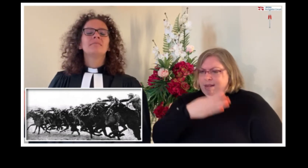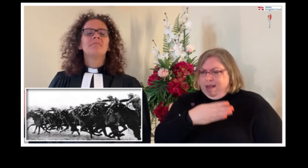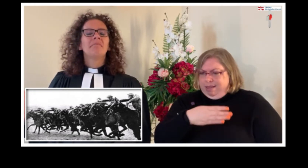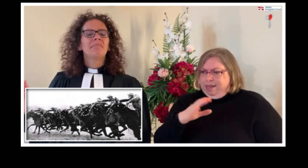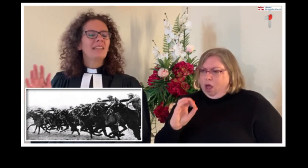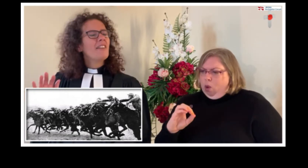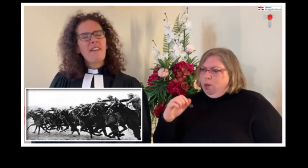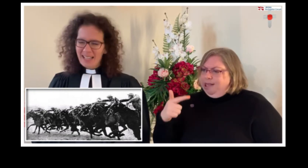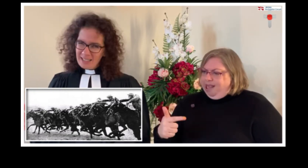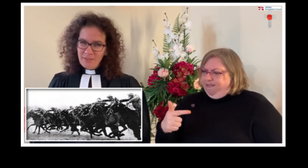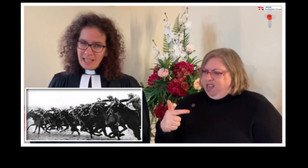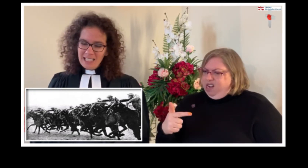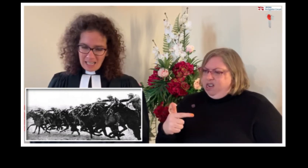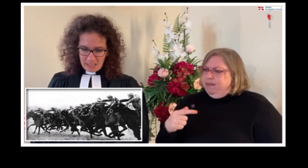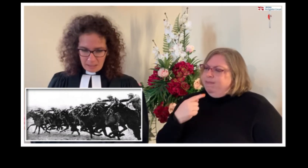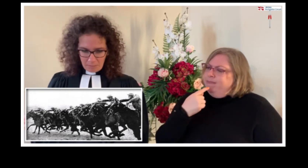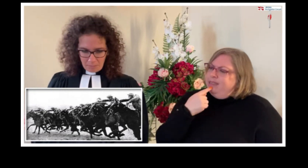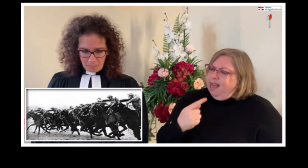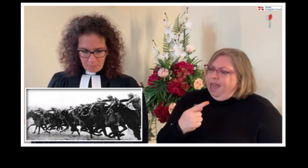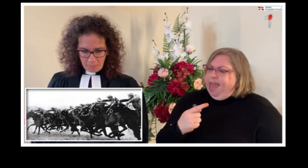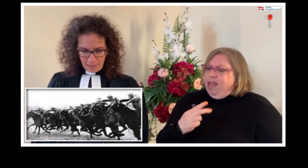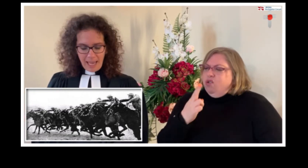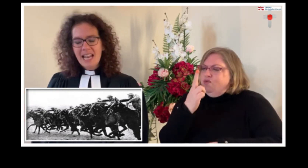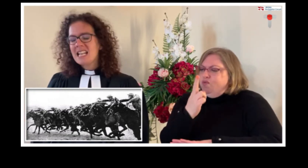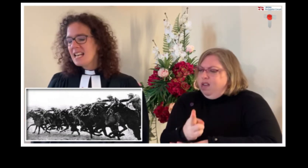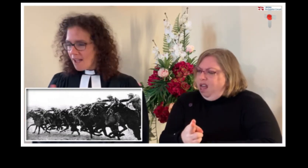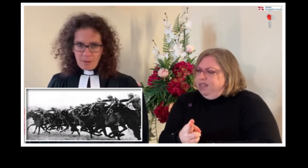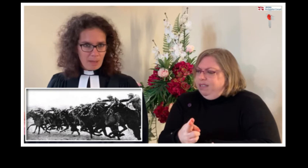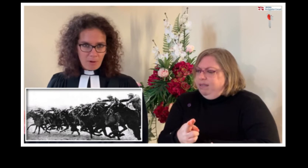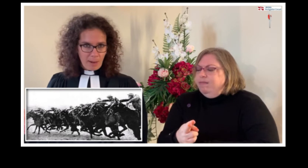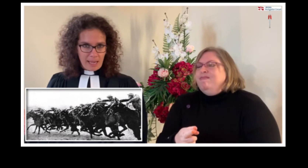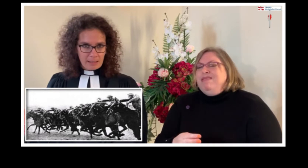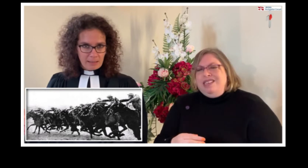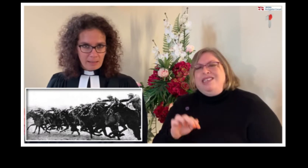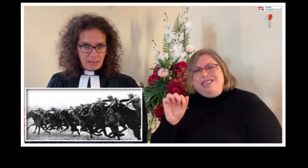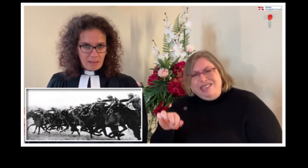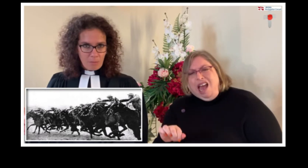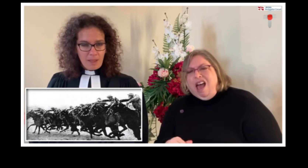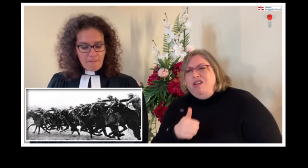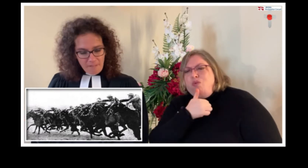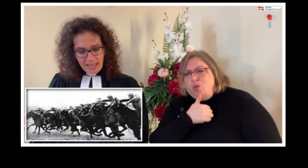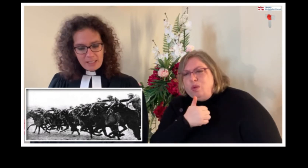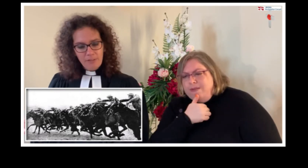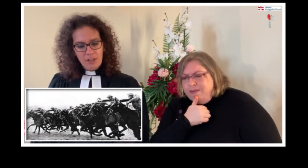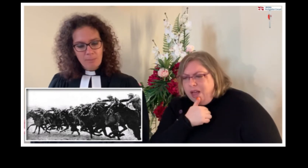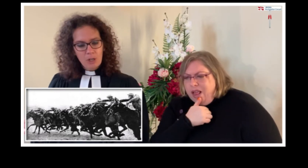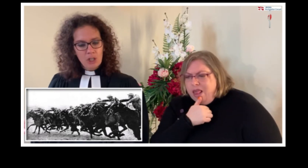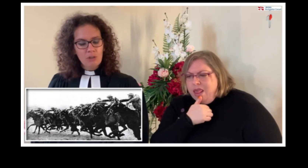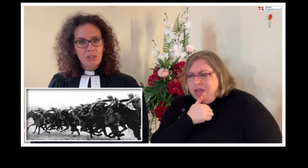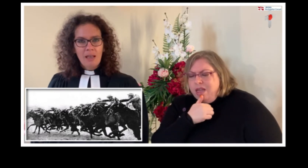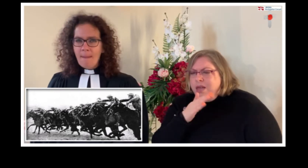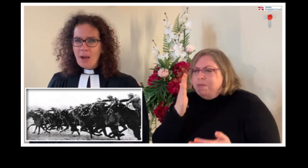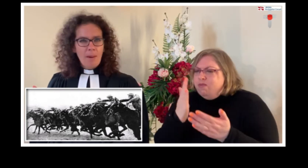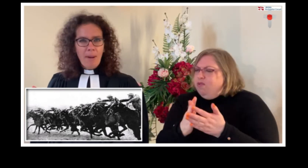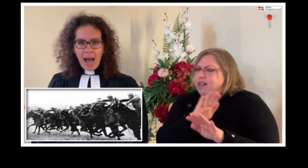rifle, effective as it is, can never be replaced with the effectiveness produced by the